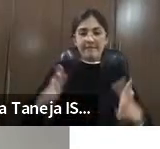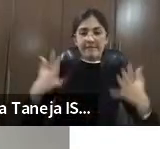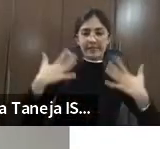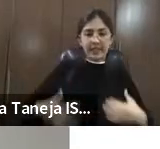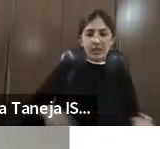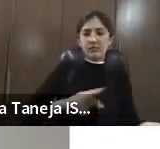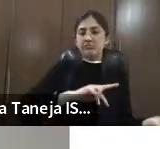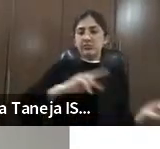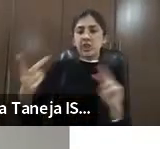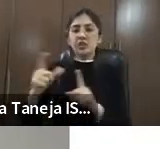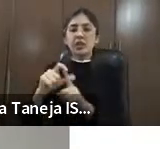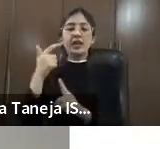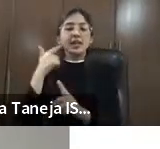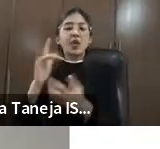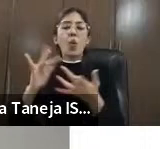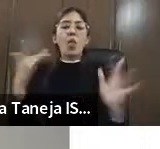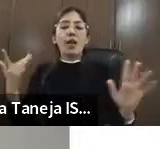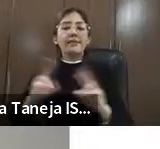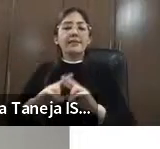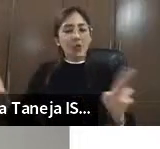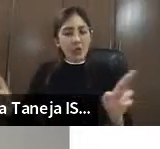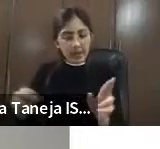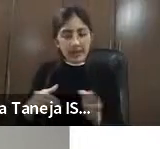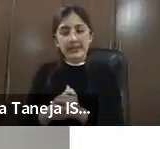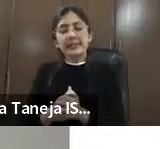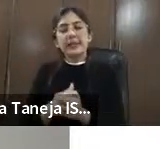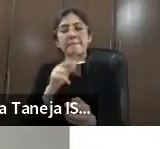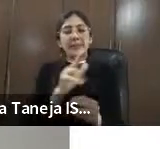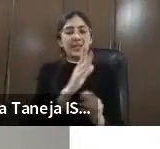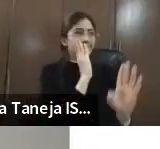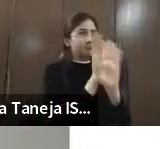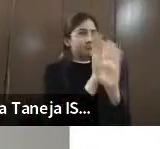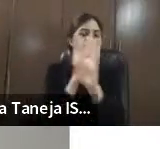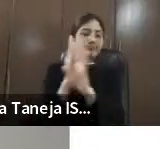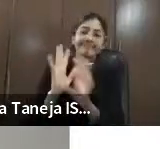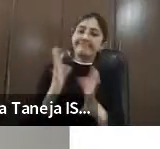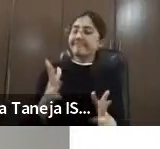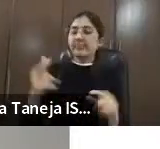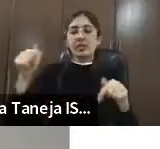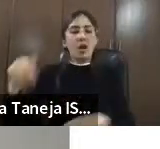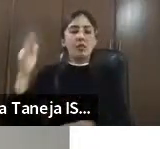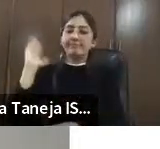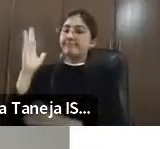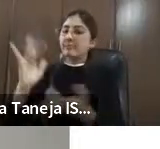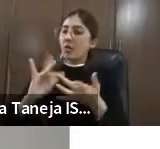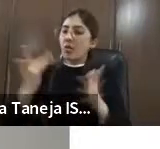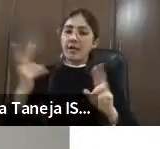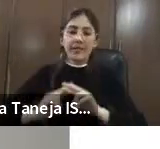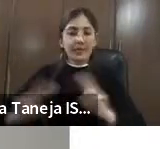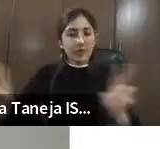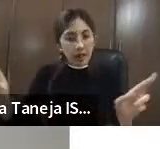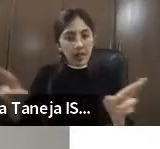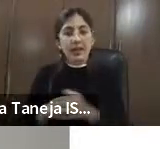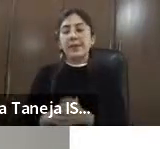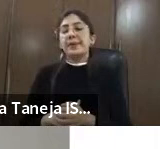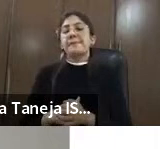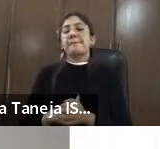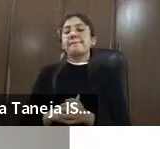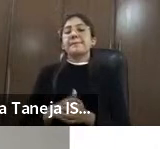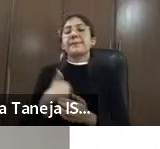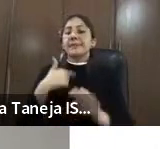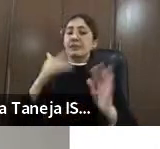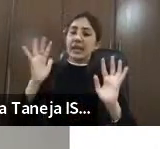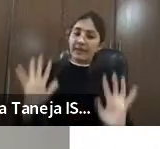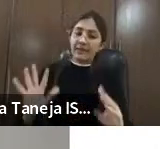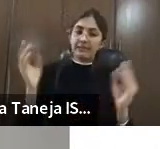digital. All Sarthak programs are delivered through online medium. And we have come up with a